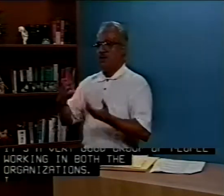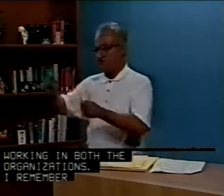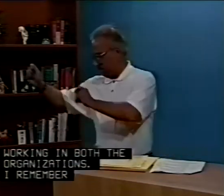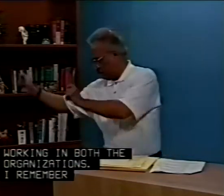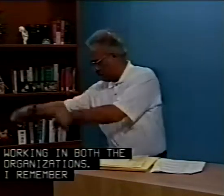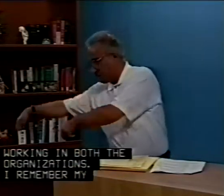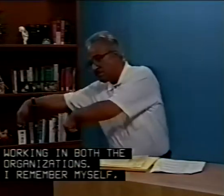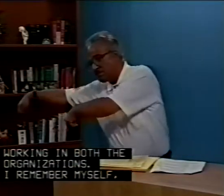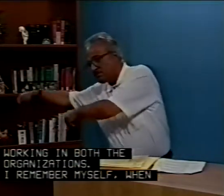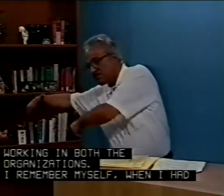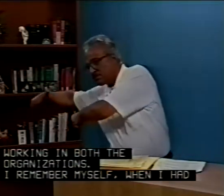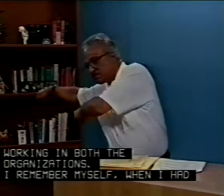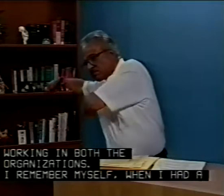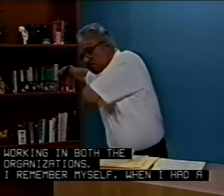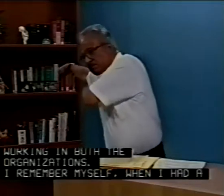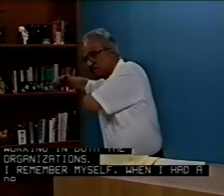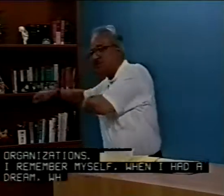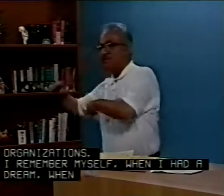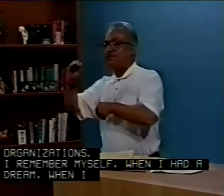I was growing up, I wanted to be a matador.